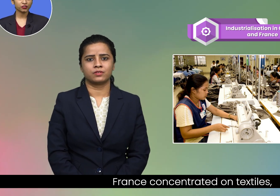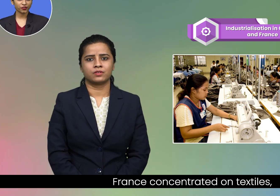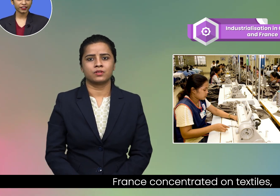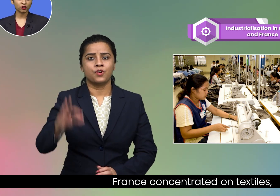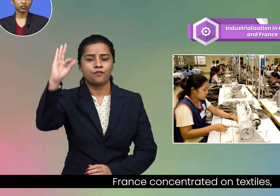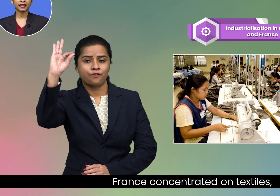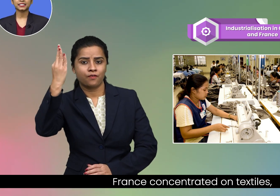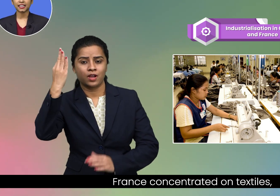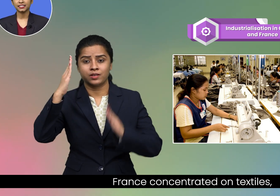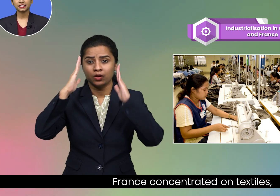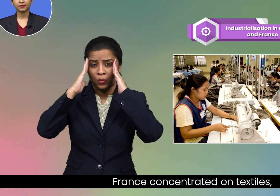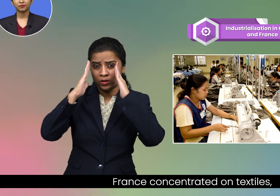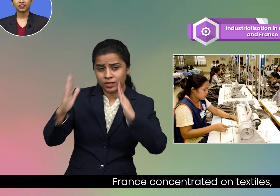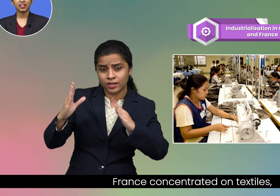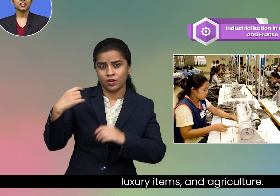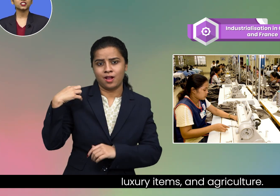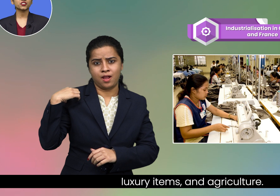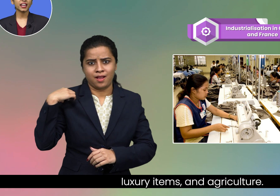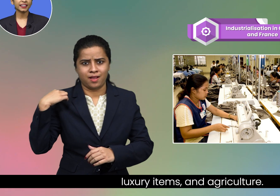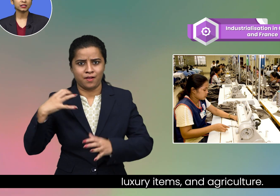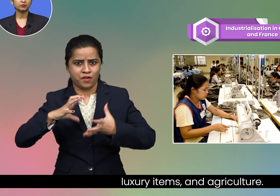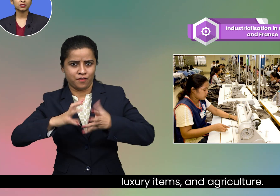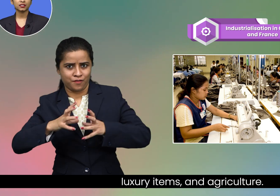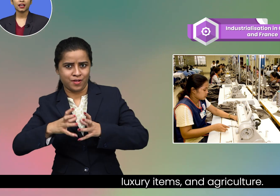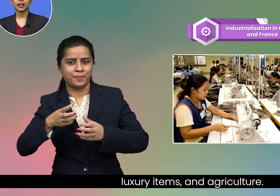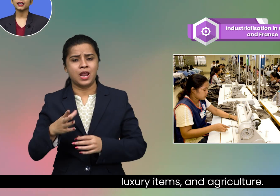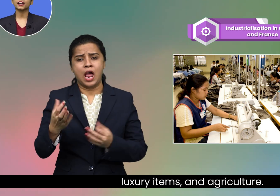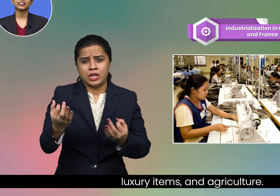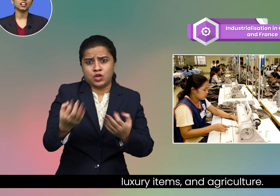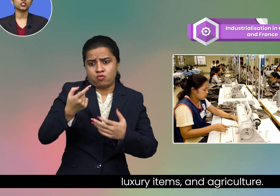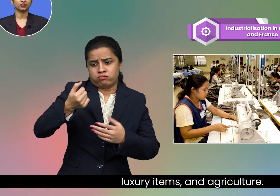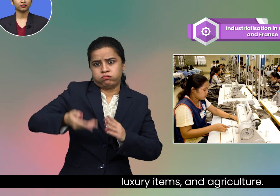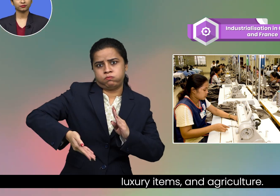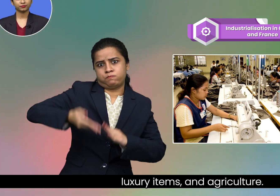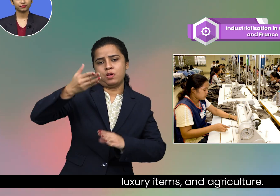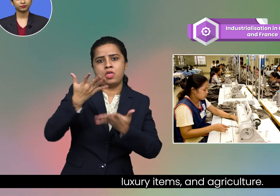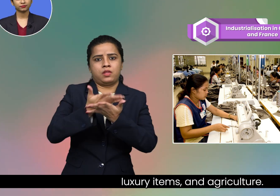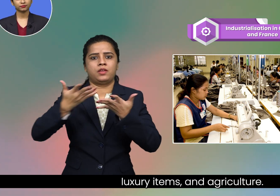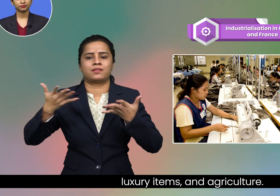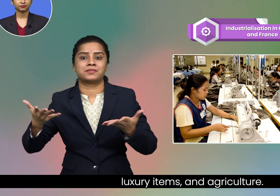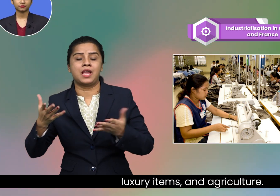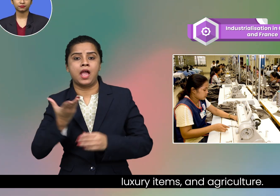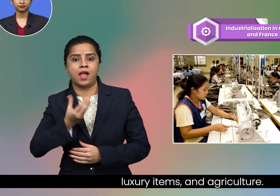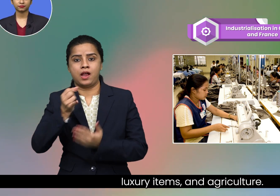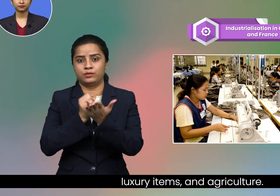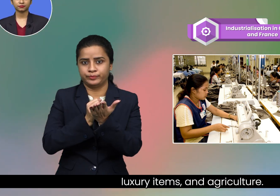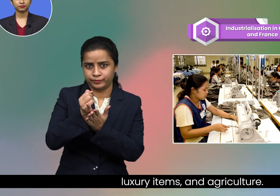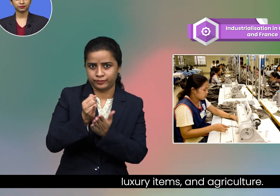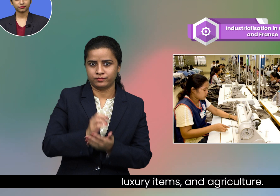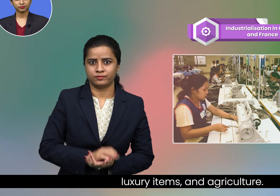France concentrated on textiles, luxury items, and agriculture.